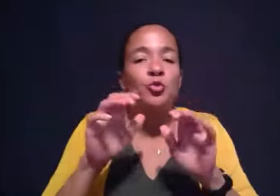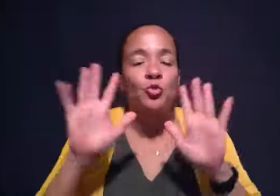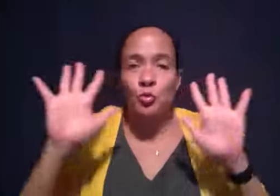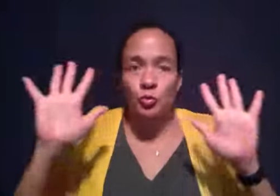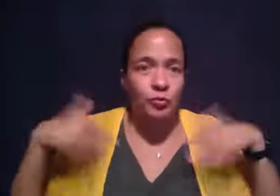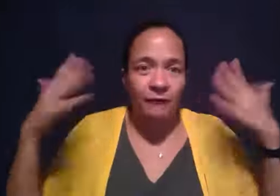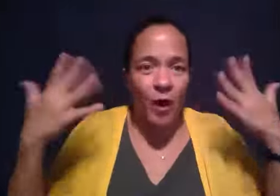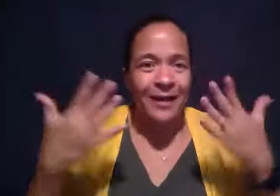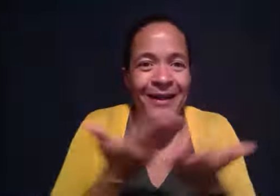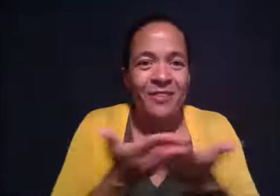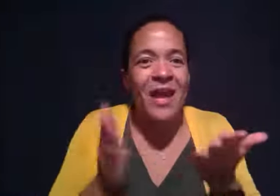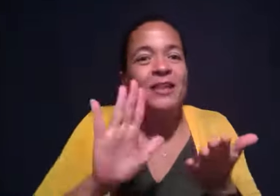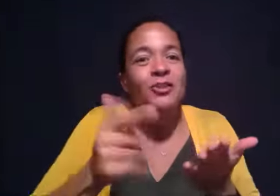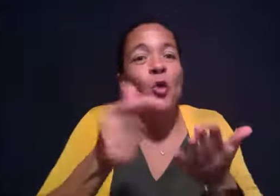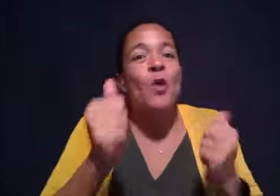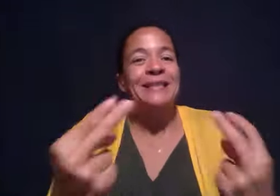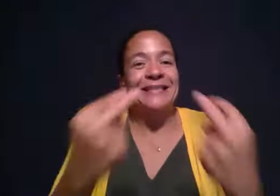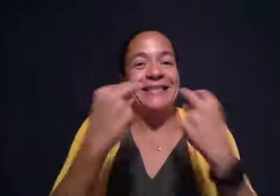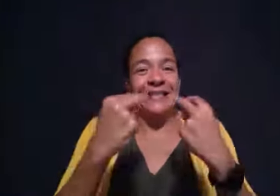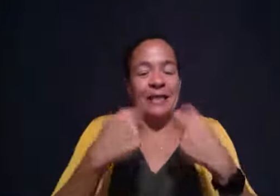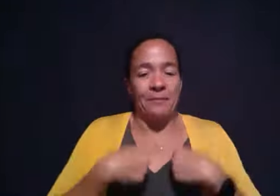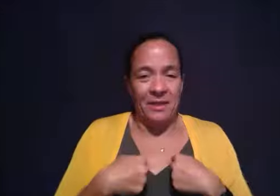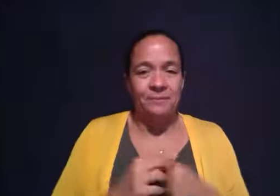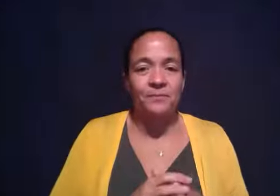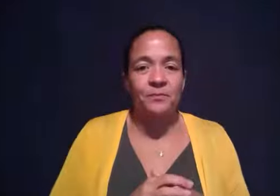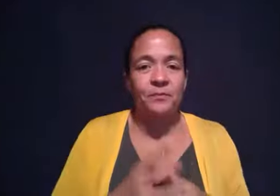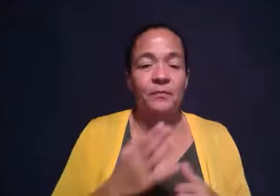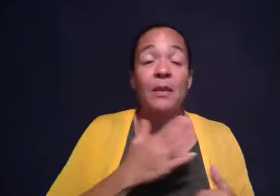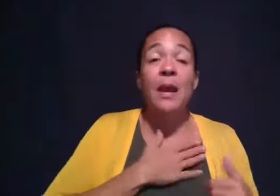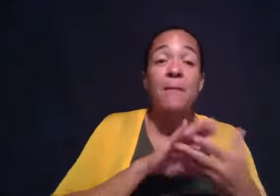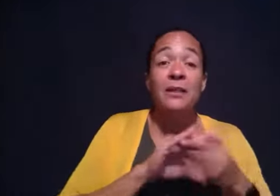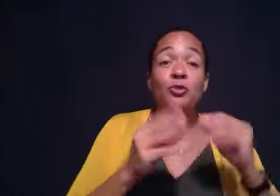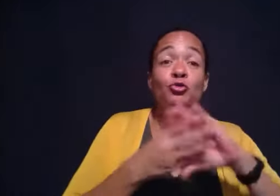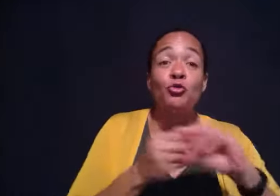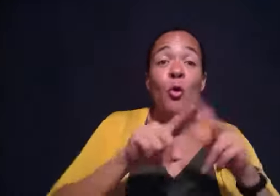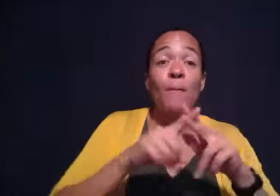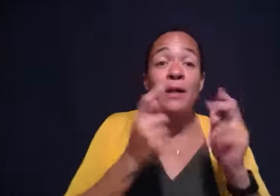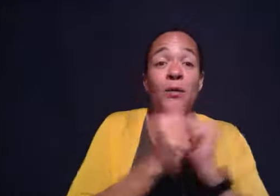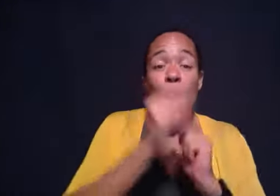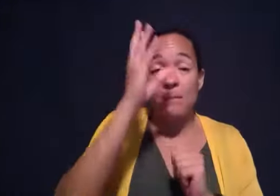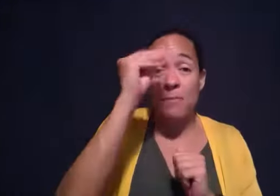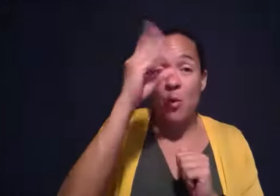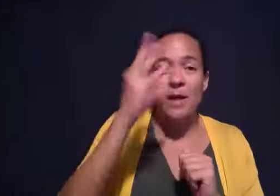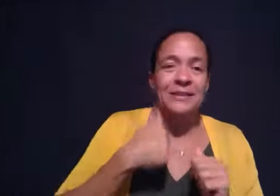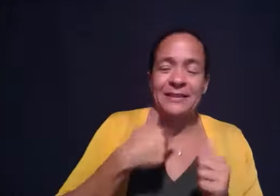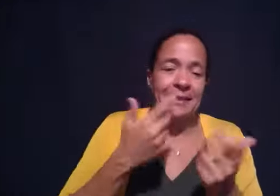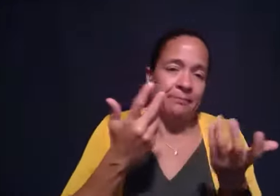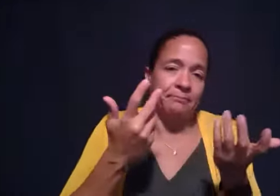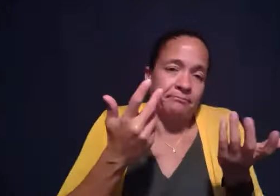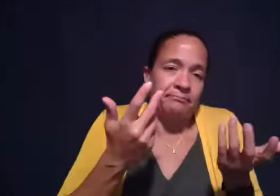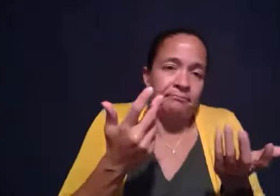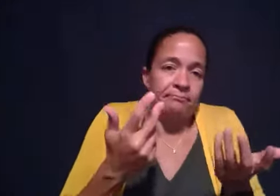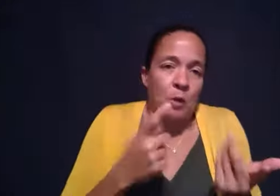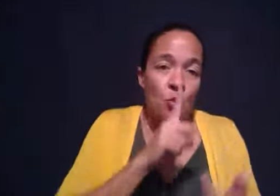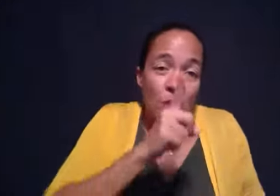exist. My story begins with a boy, because I really like boys and I've always wanted one, except for this one